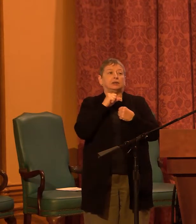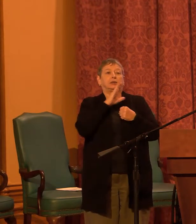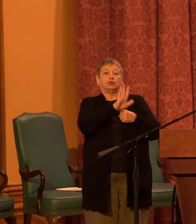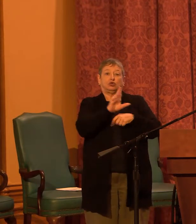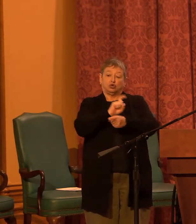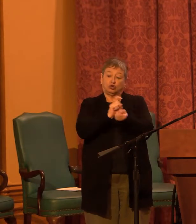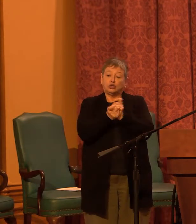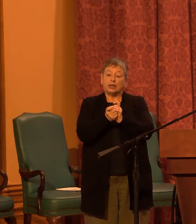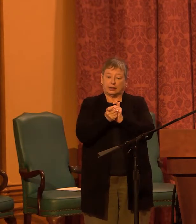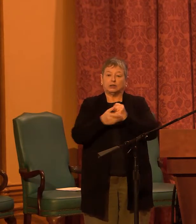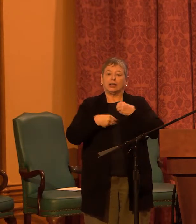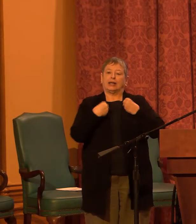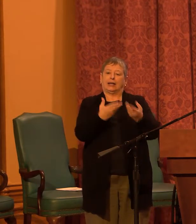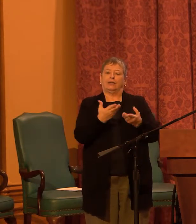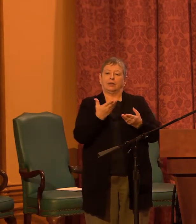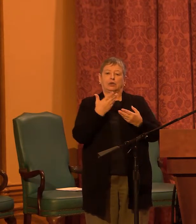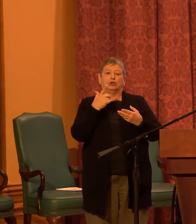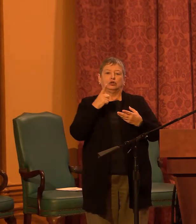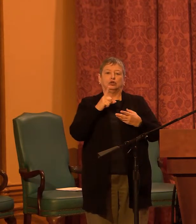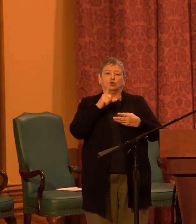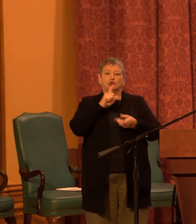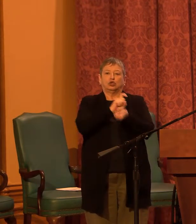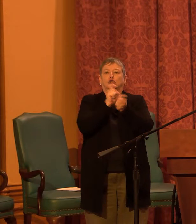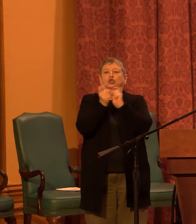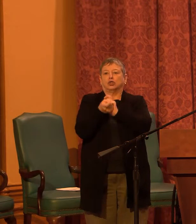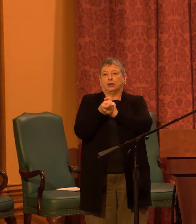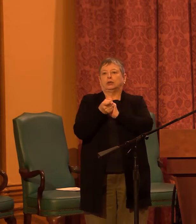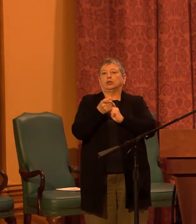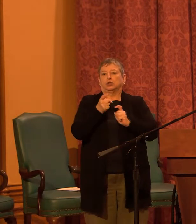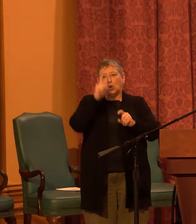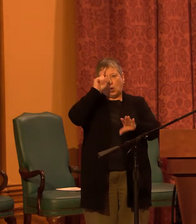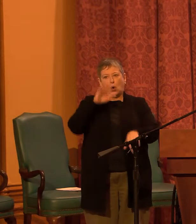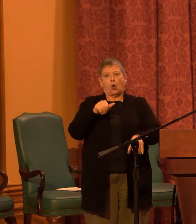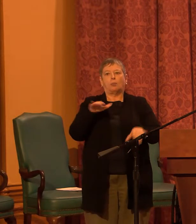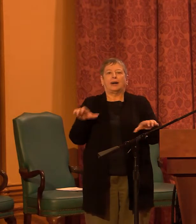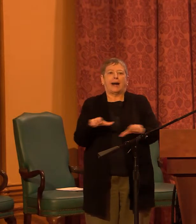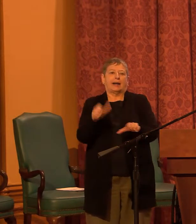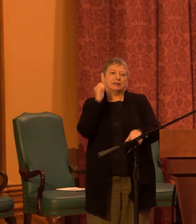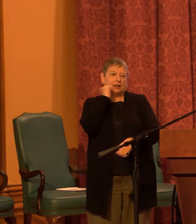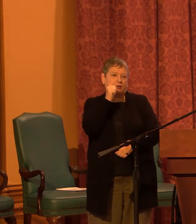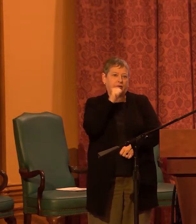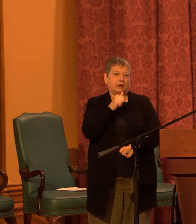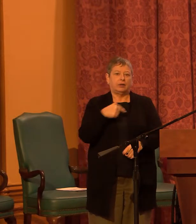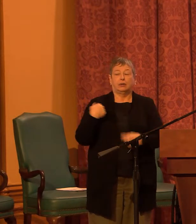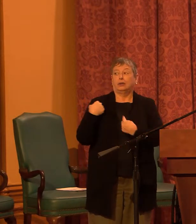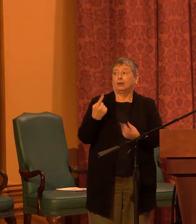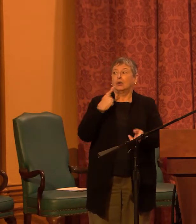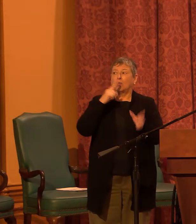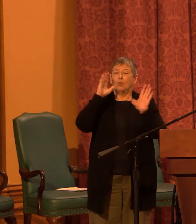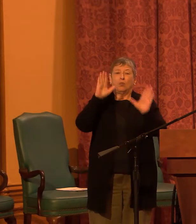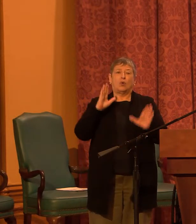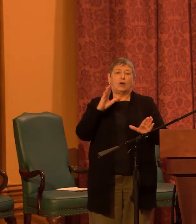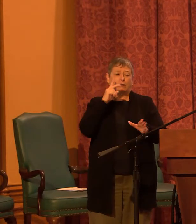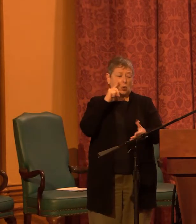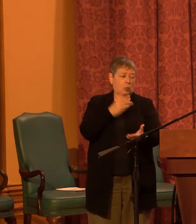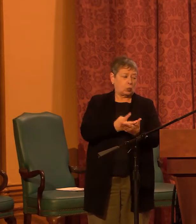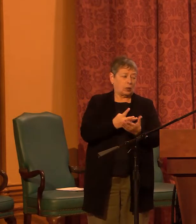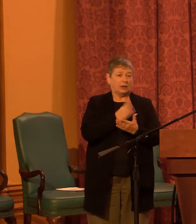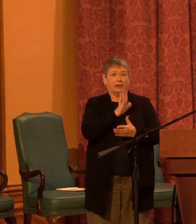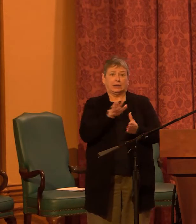change is what fuels him to transform hope into action every day. It has been incredible to witness his journey